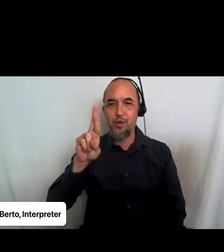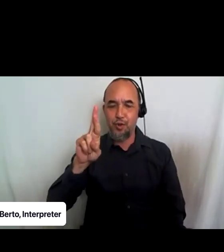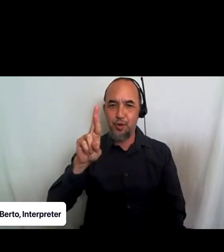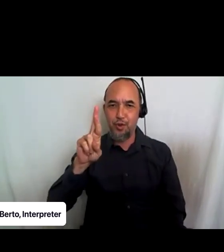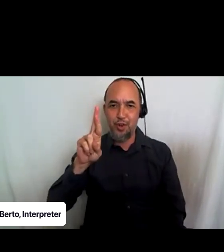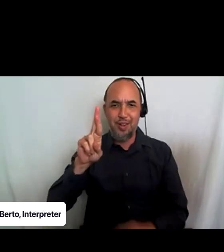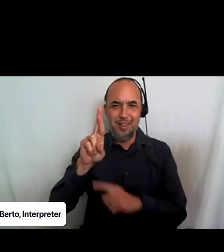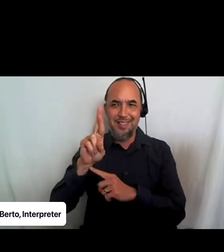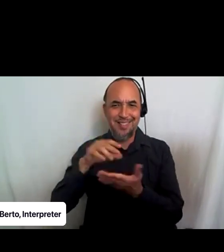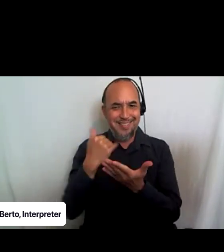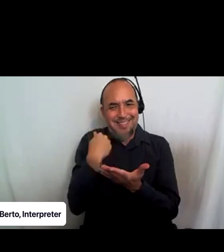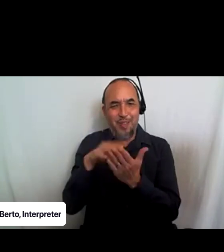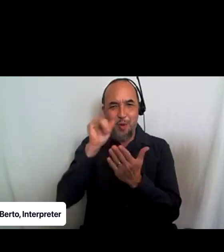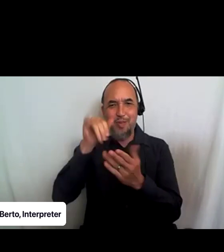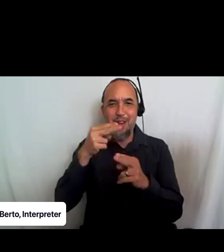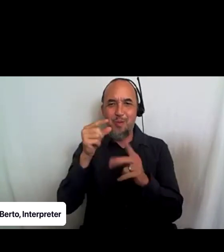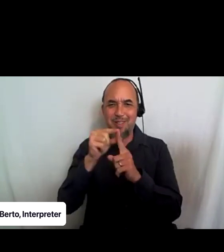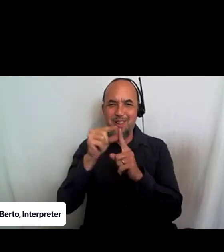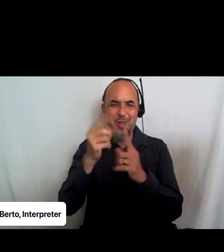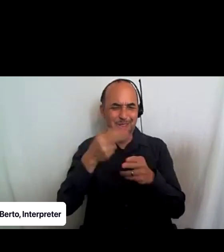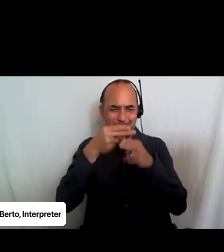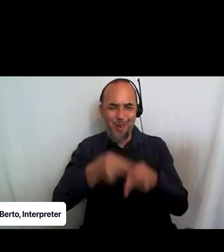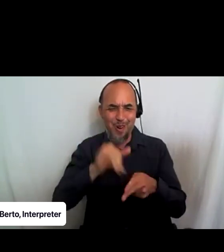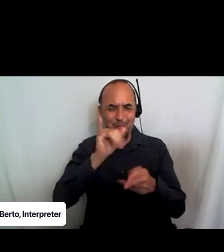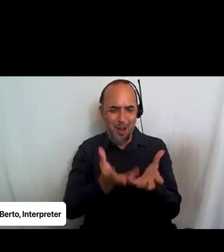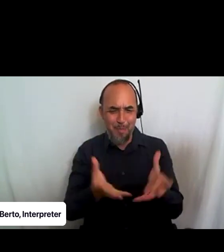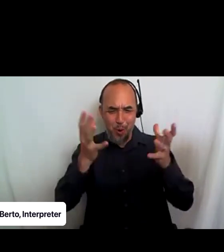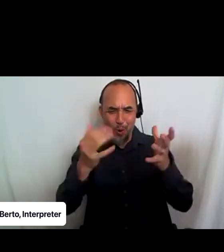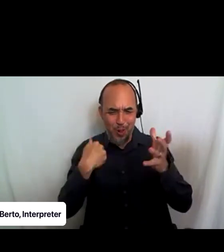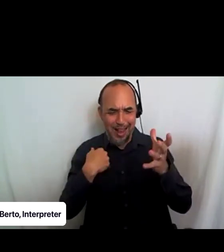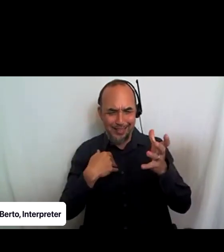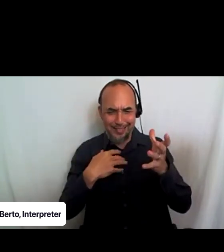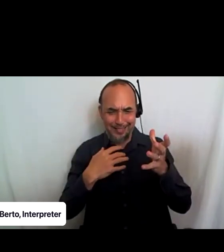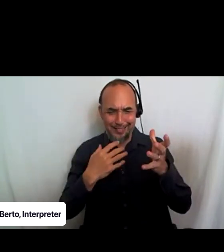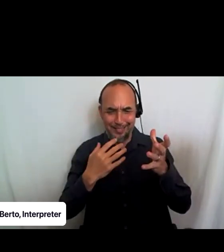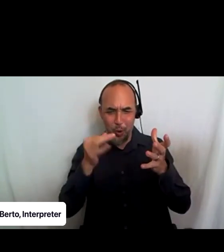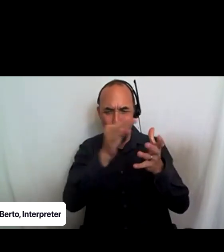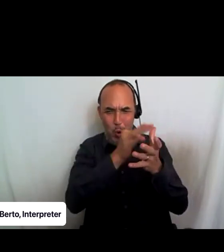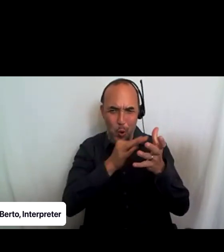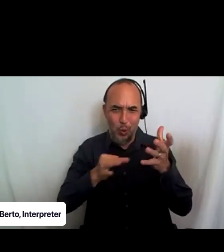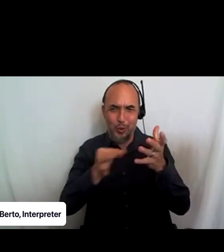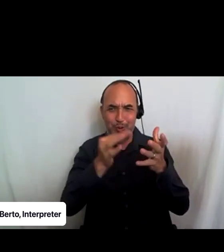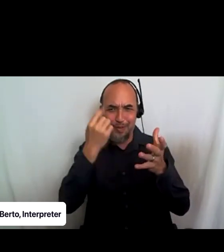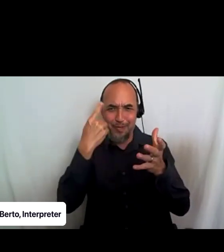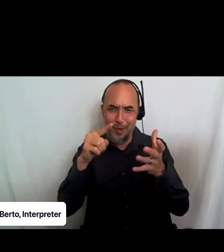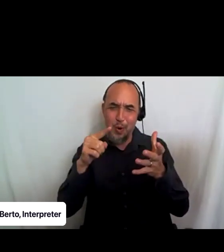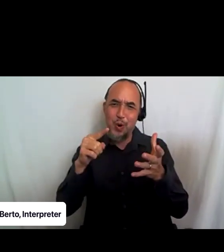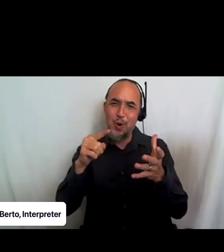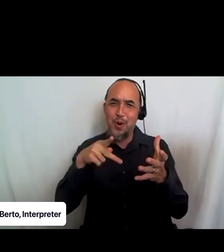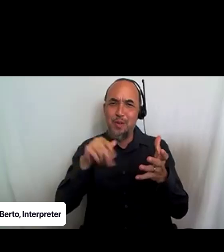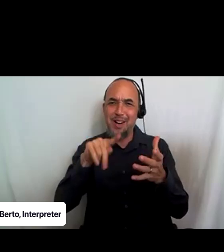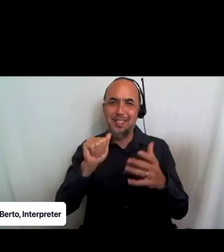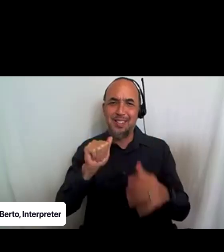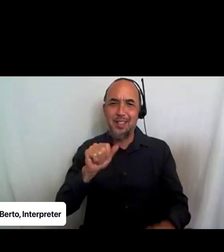to research. I was like, what do you call the bowl with the holes to, that for pasta? And they're like, colander. I was